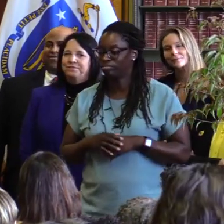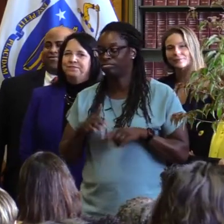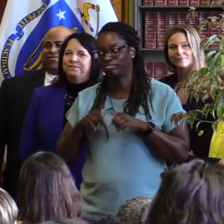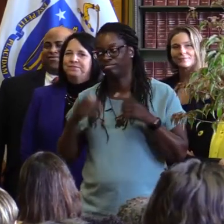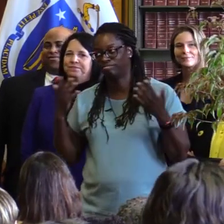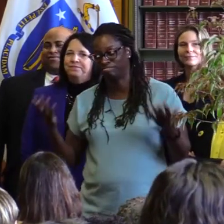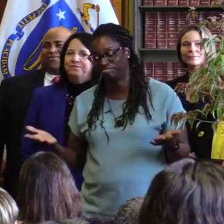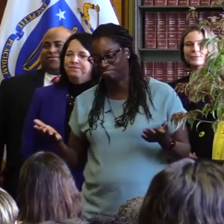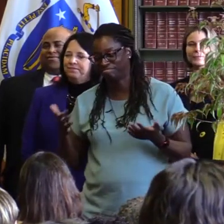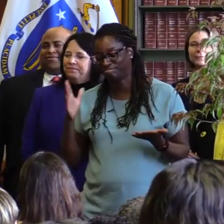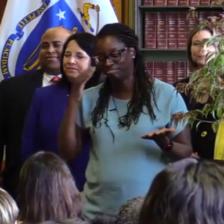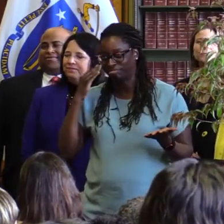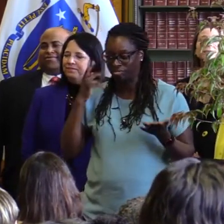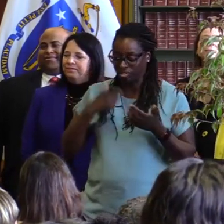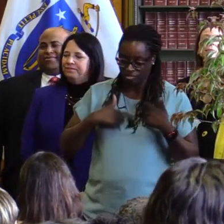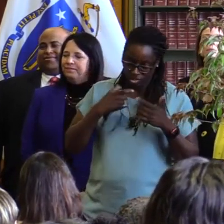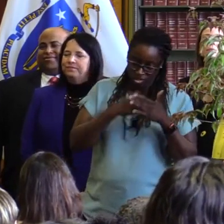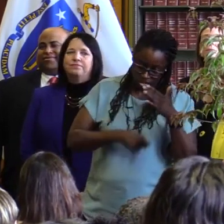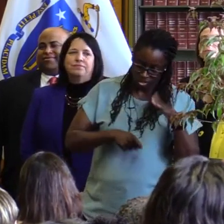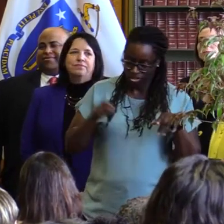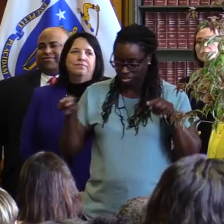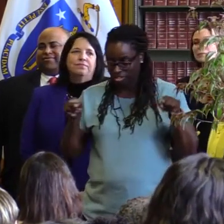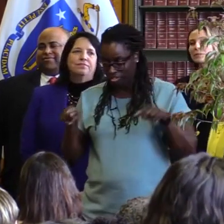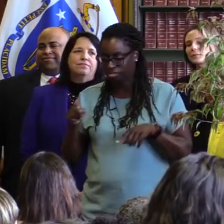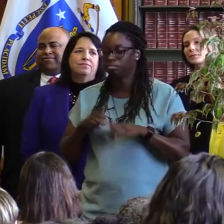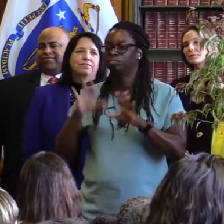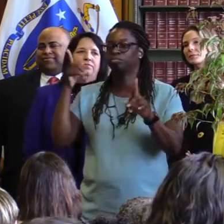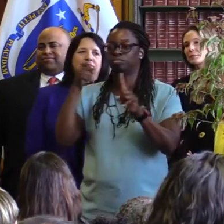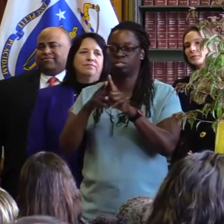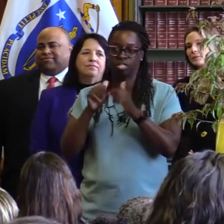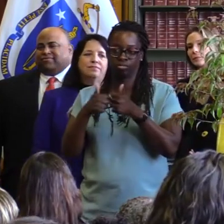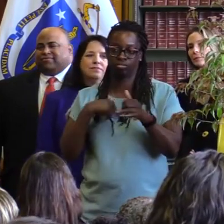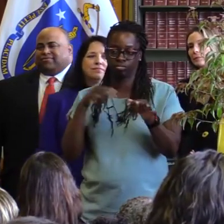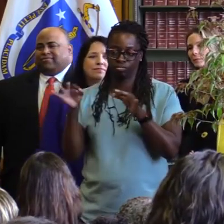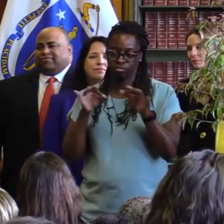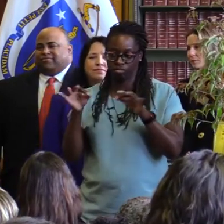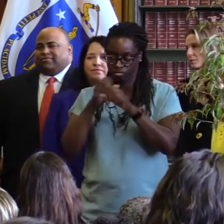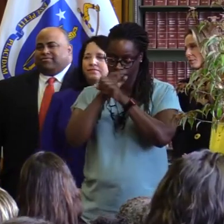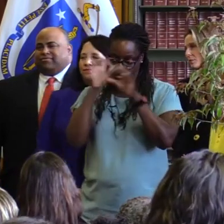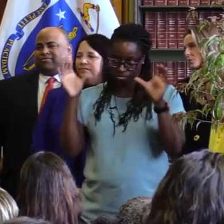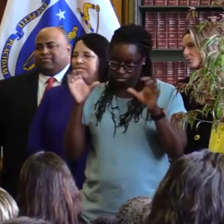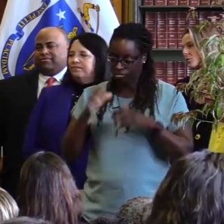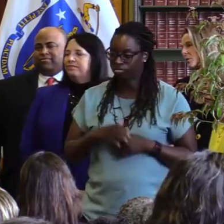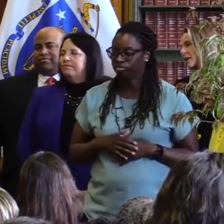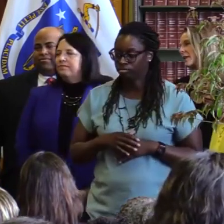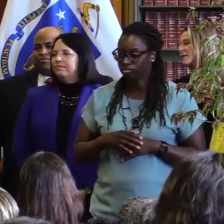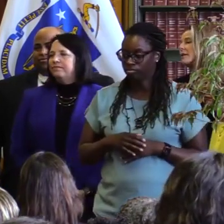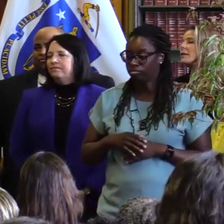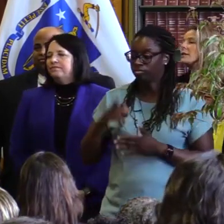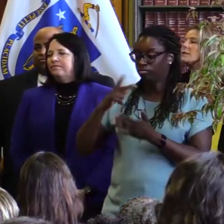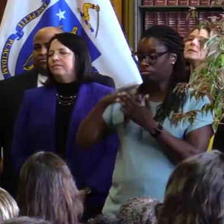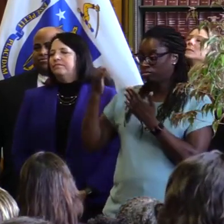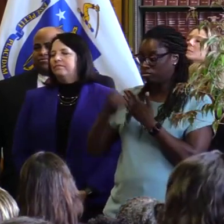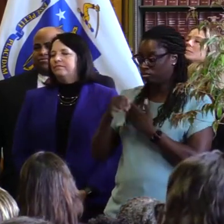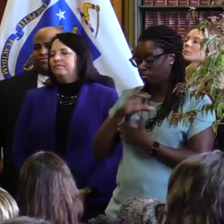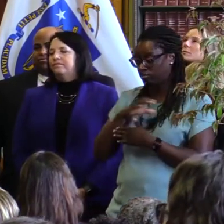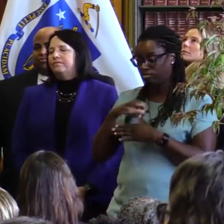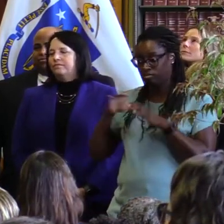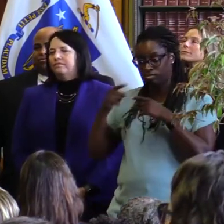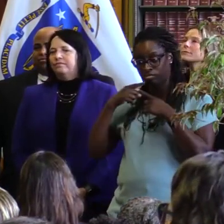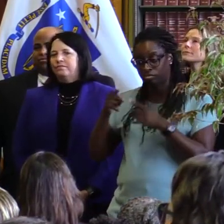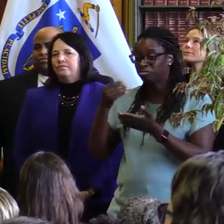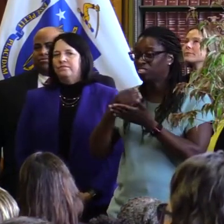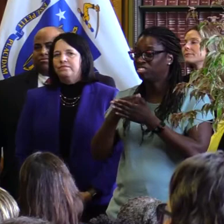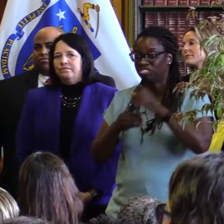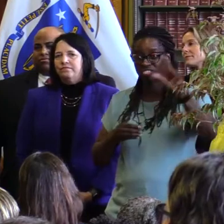you know, that's basically what this does. And it's a fund, you know, that's going to be there, administered,